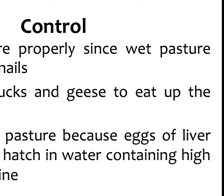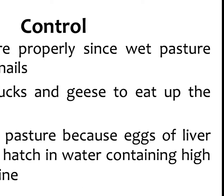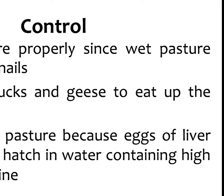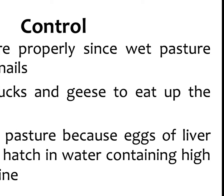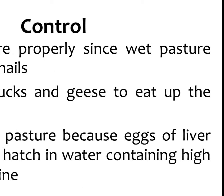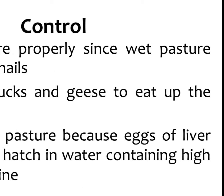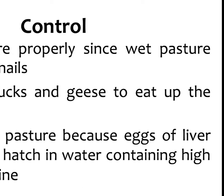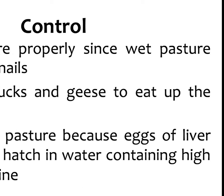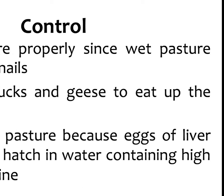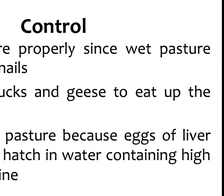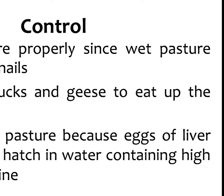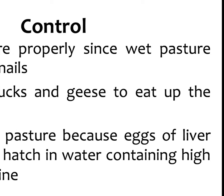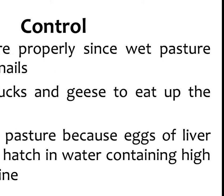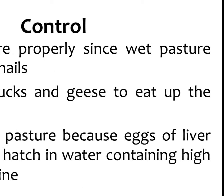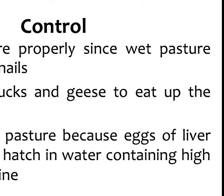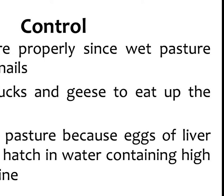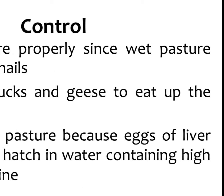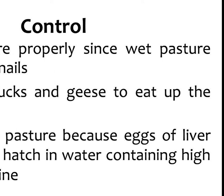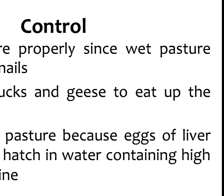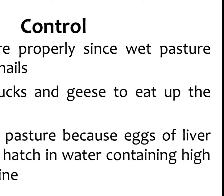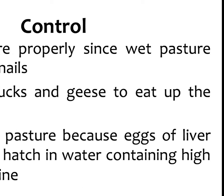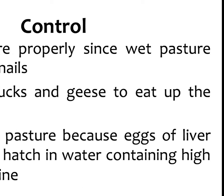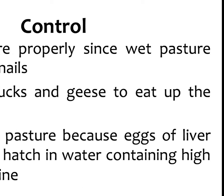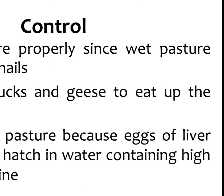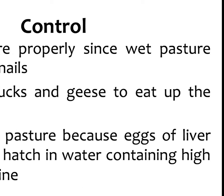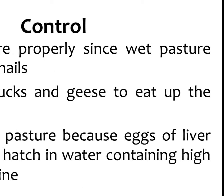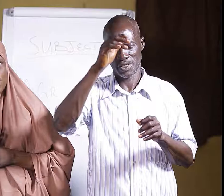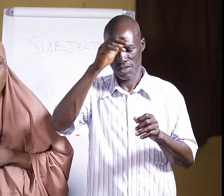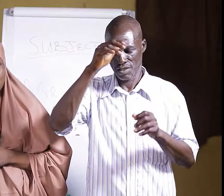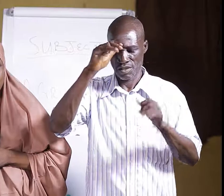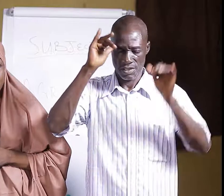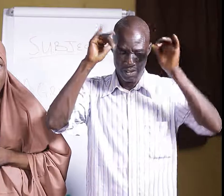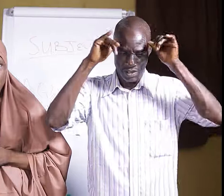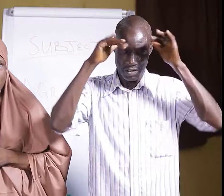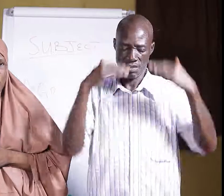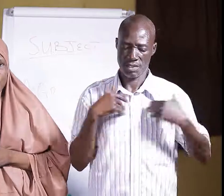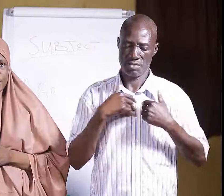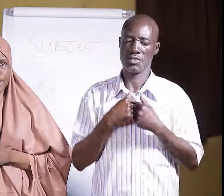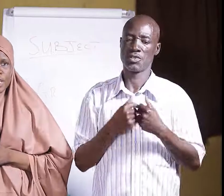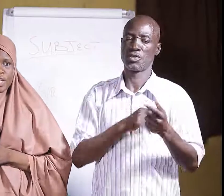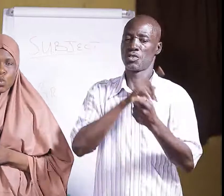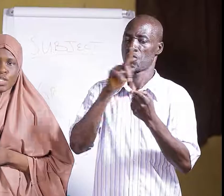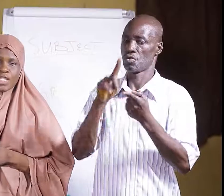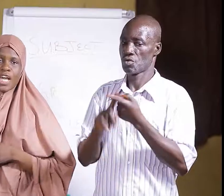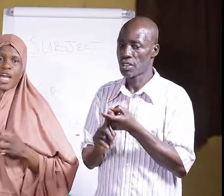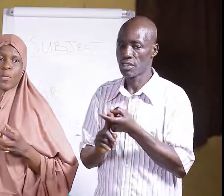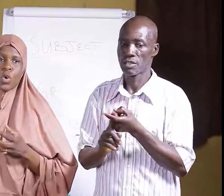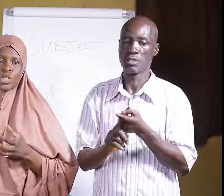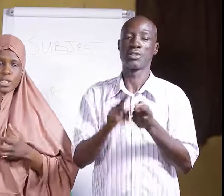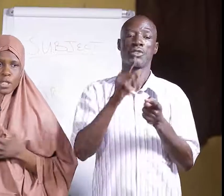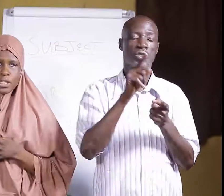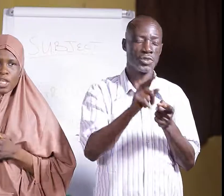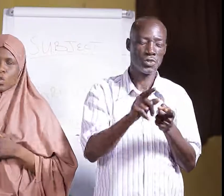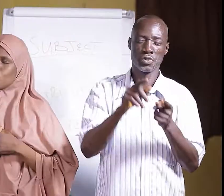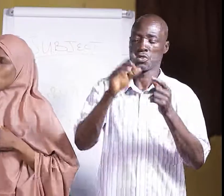drain pasture properly, since wet pastures can harbor snails. When the pastures are what? Are wet, it can harbor